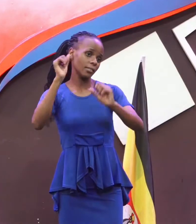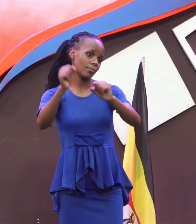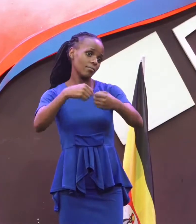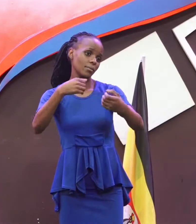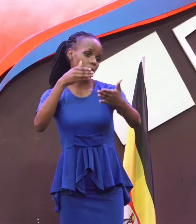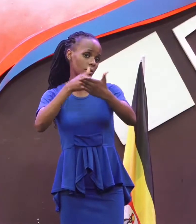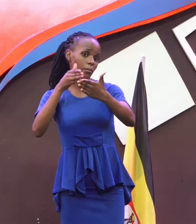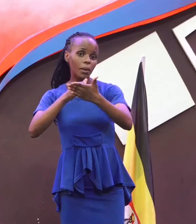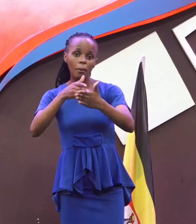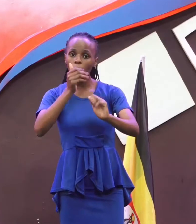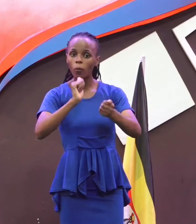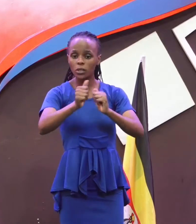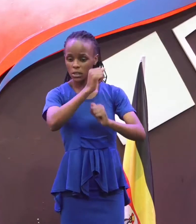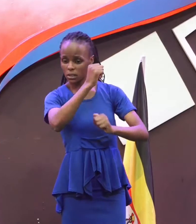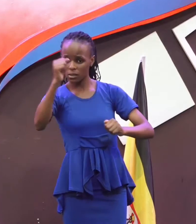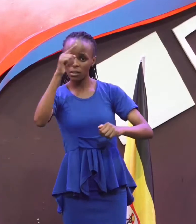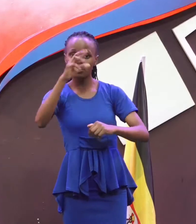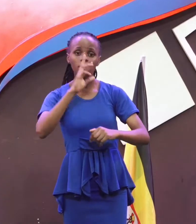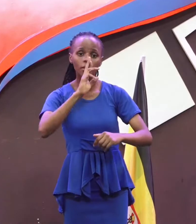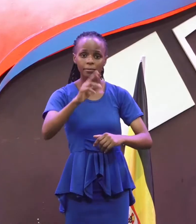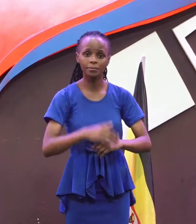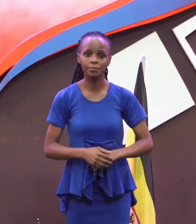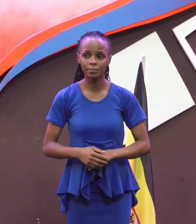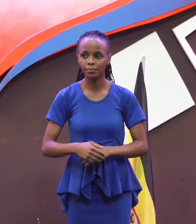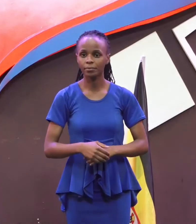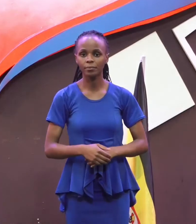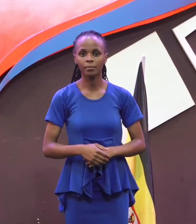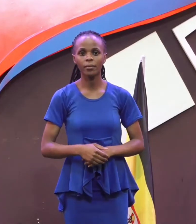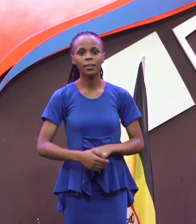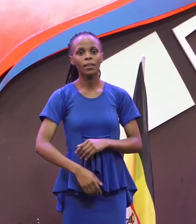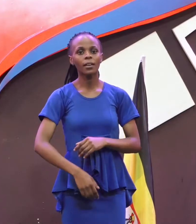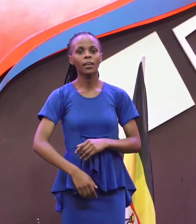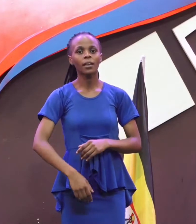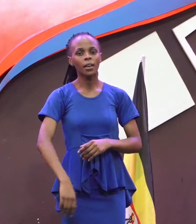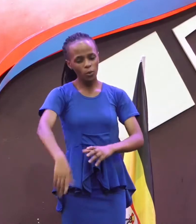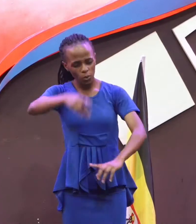sorcery, I may not fail you the side on which you are.